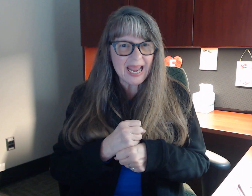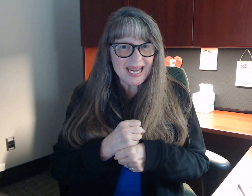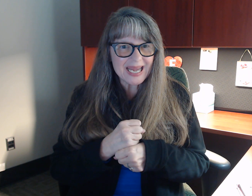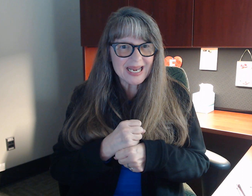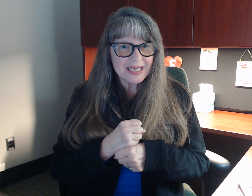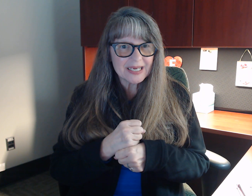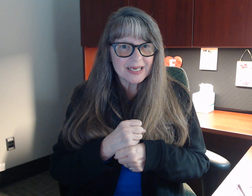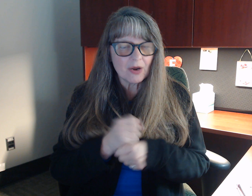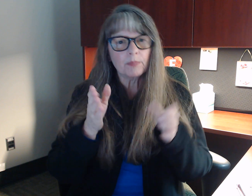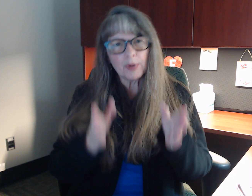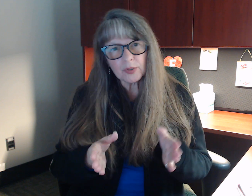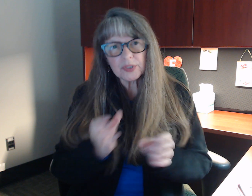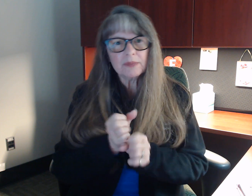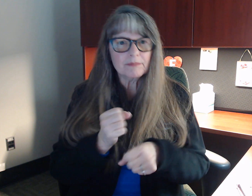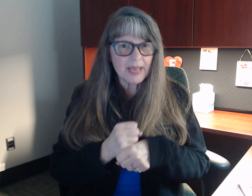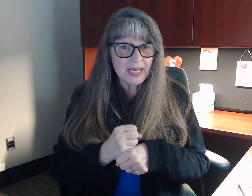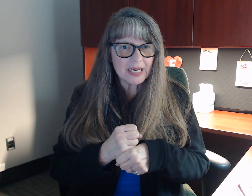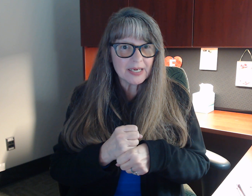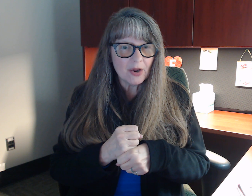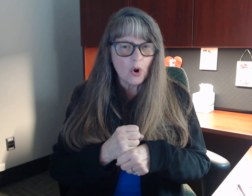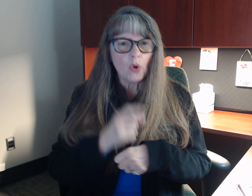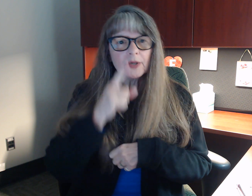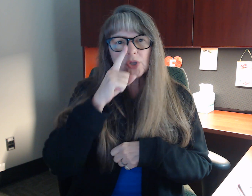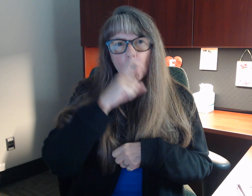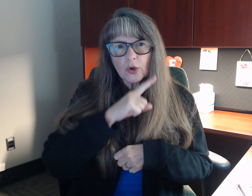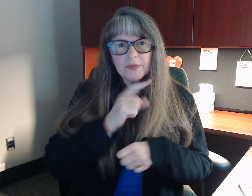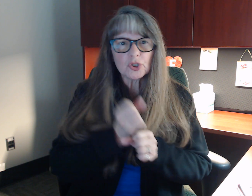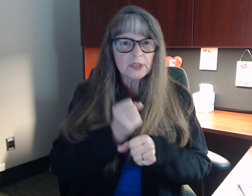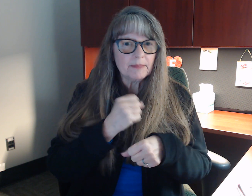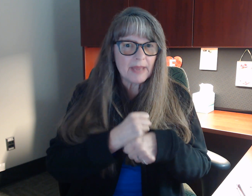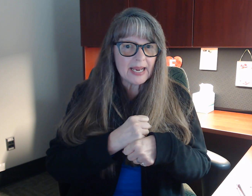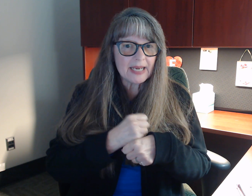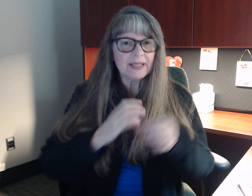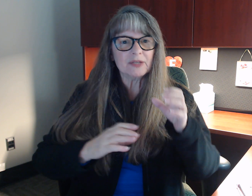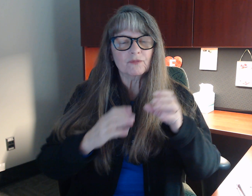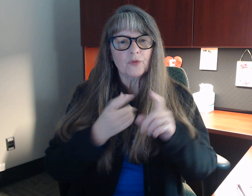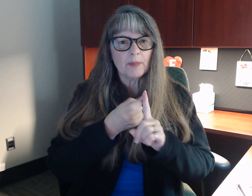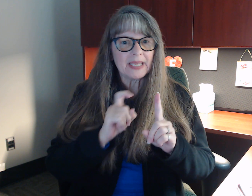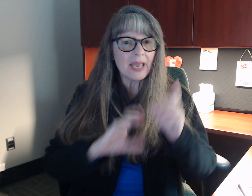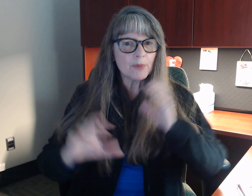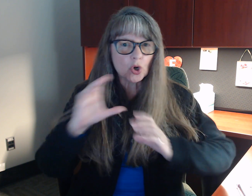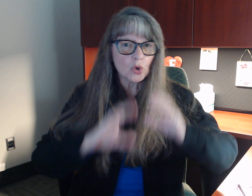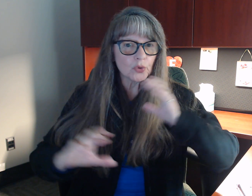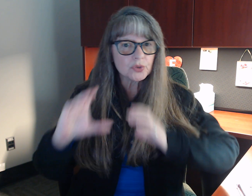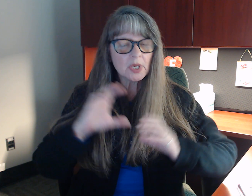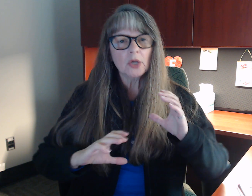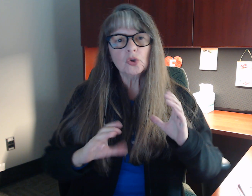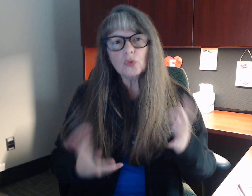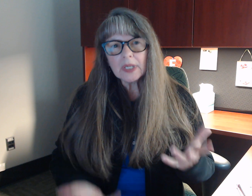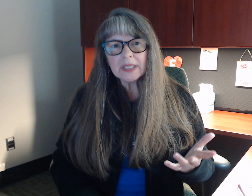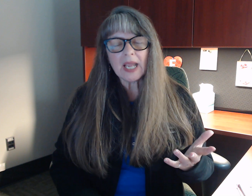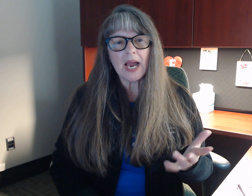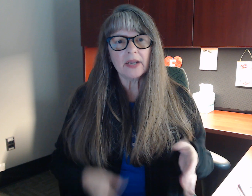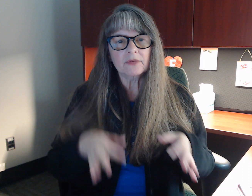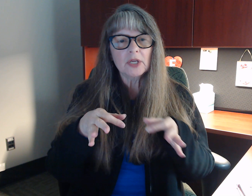people-made or person-made, or it's artificially made from chemicals. You can kind of use